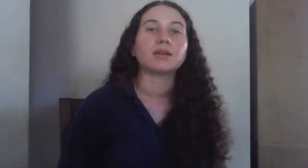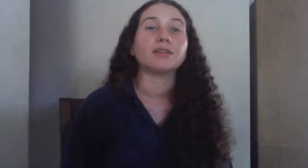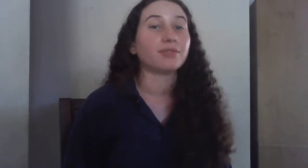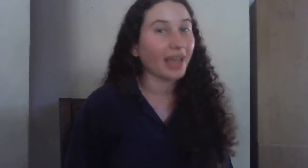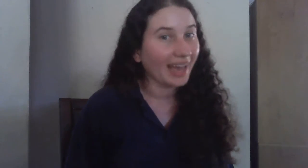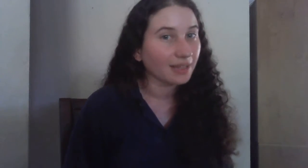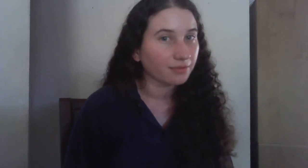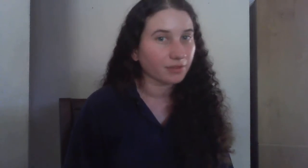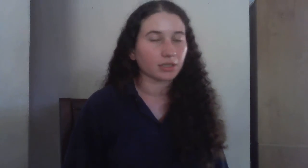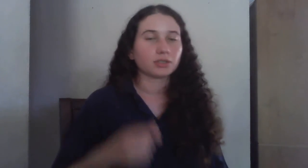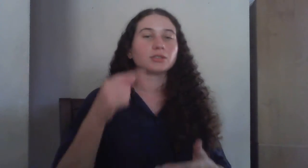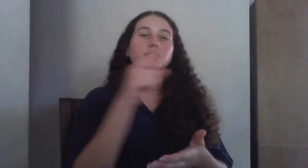If we add the finish,